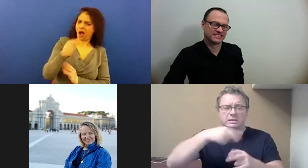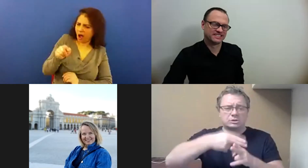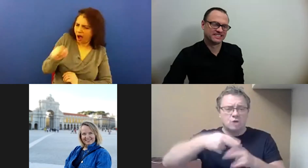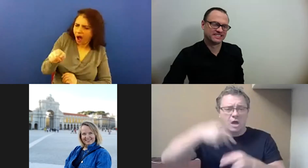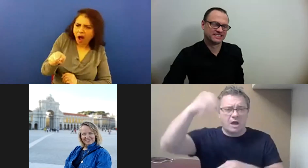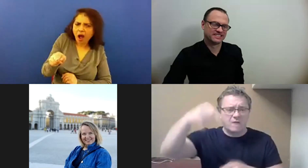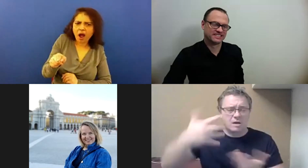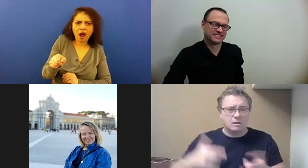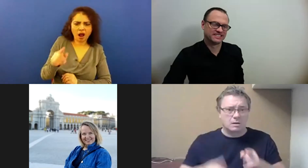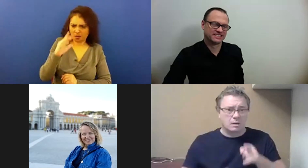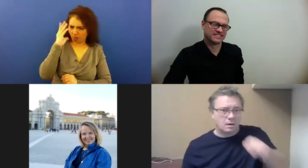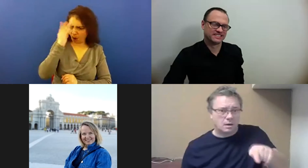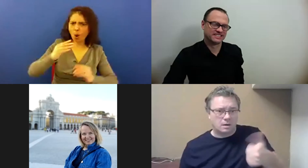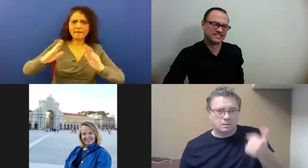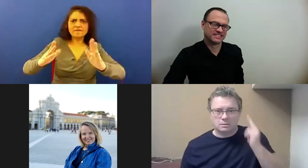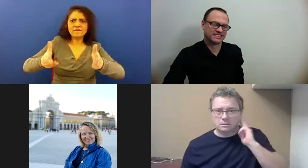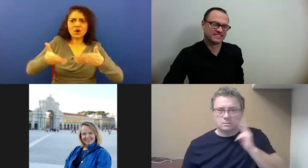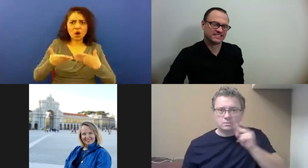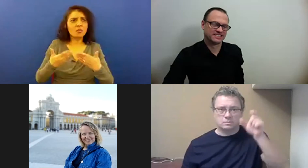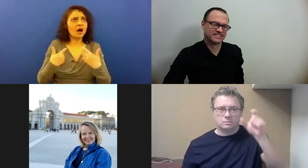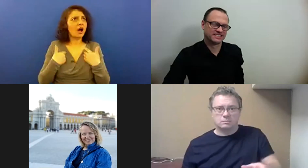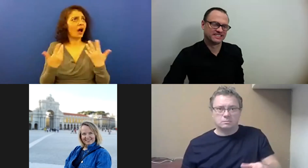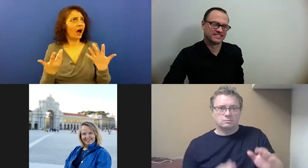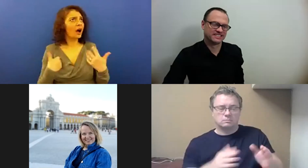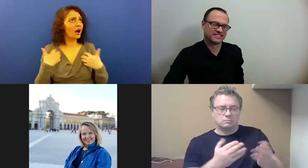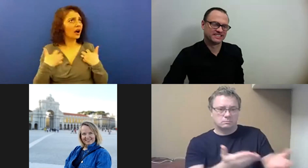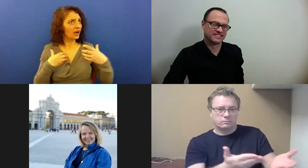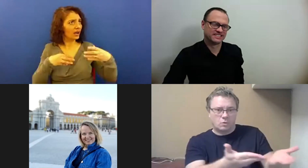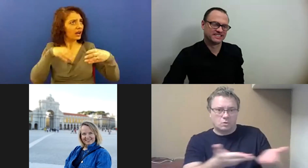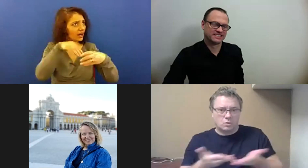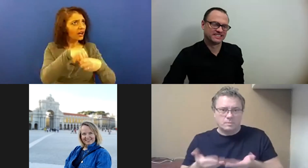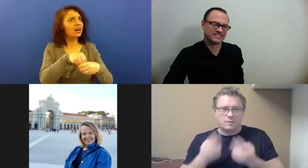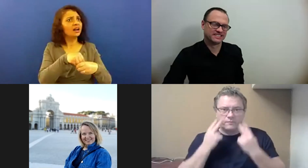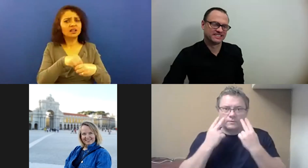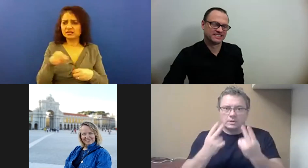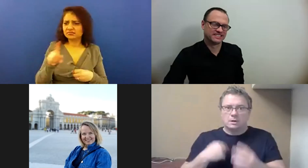We know nothing about you. You're the first that ever approached us.